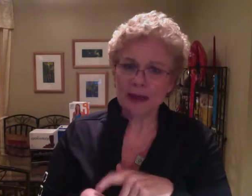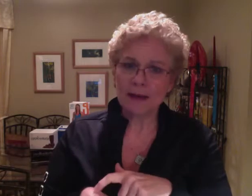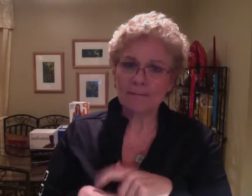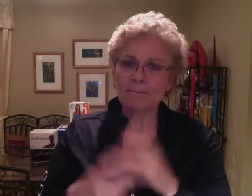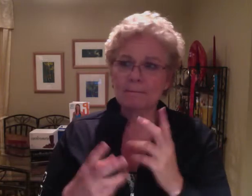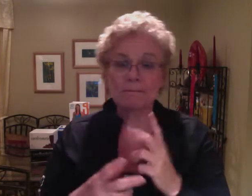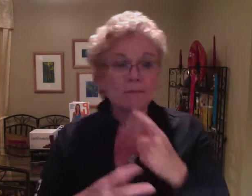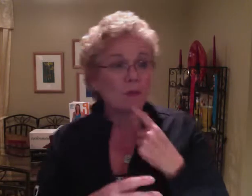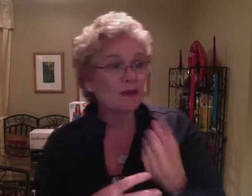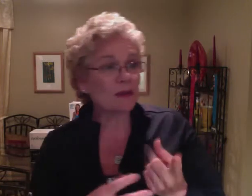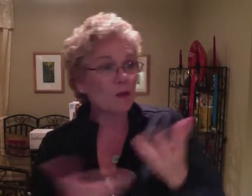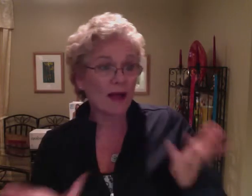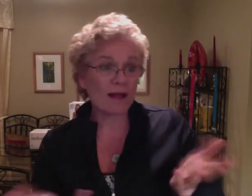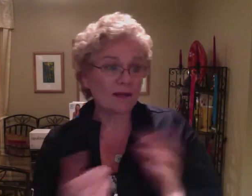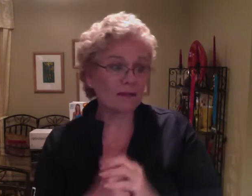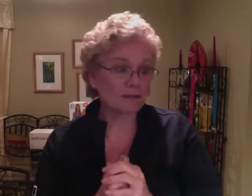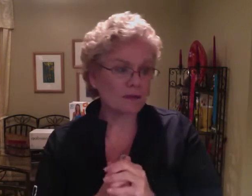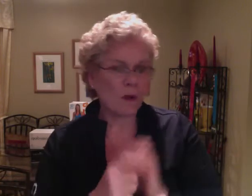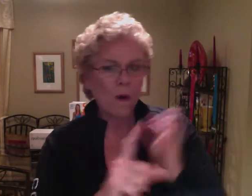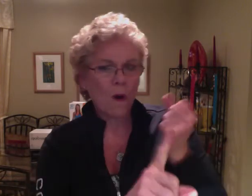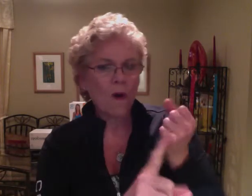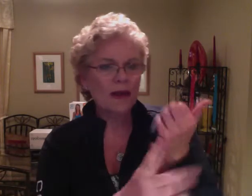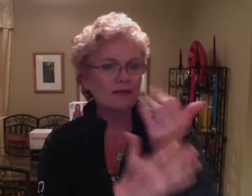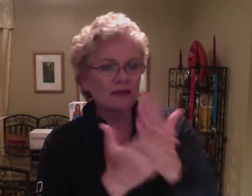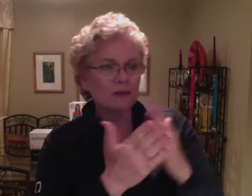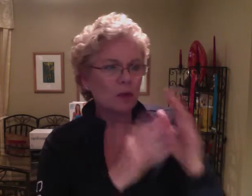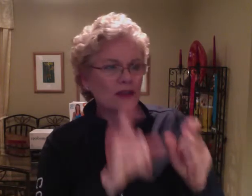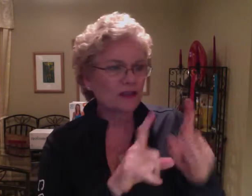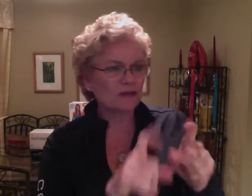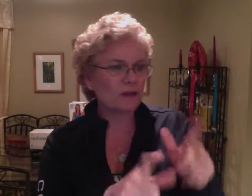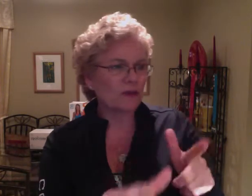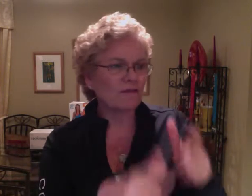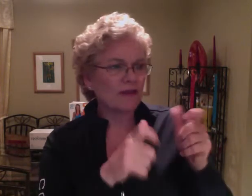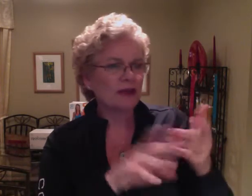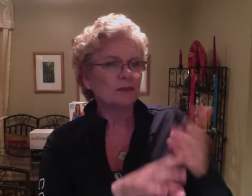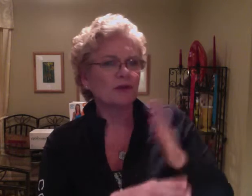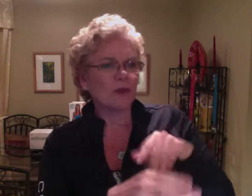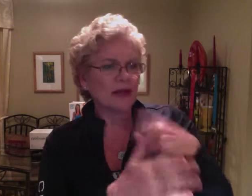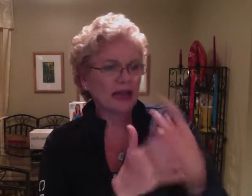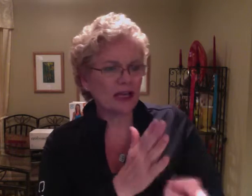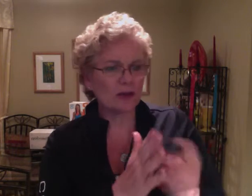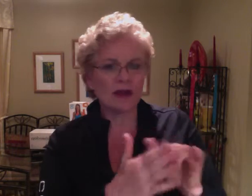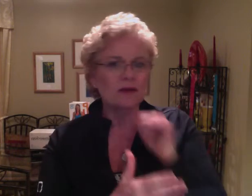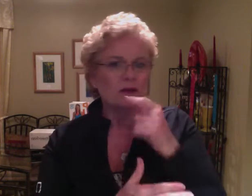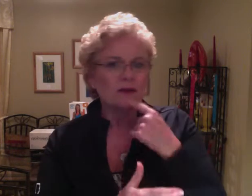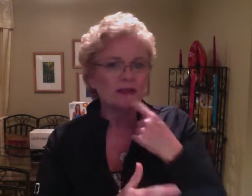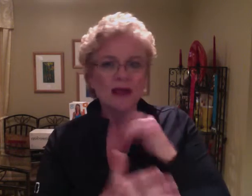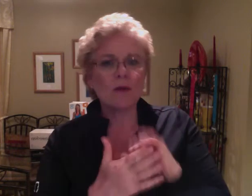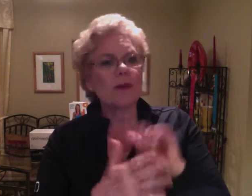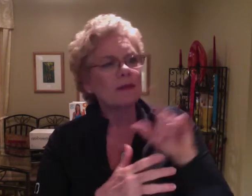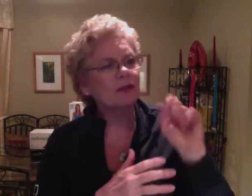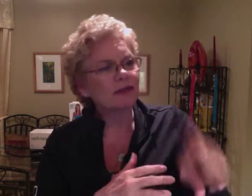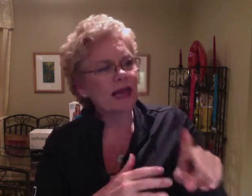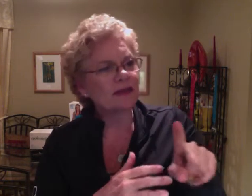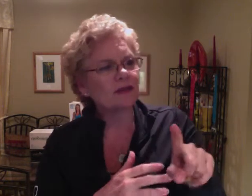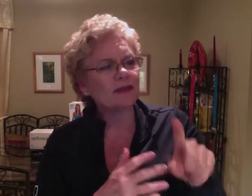say, well, hold on, I have some questions for you real fast before we get into that. Or don't even say that. Just say, well, let me ask you a question real fast. Tell